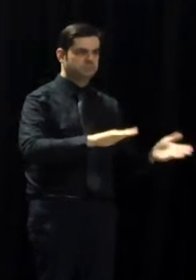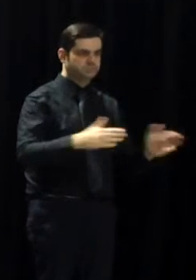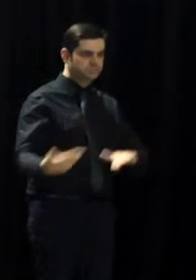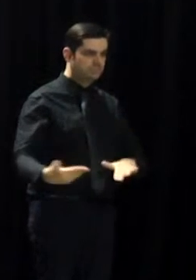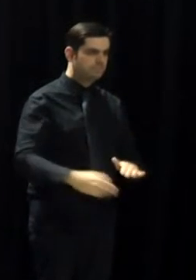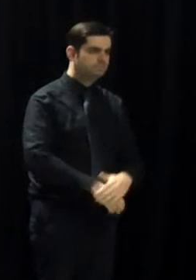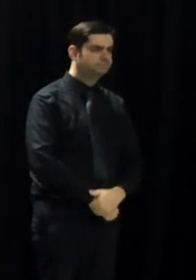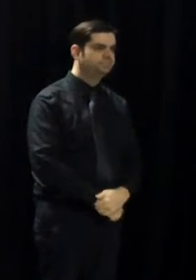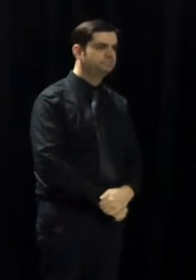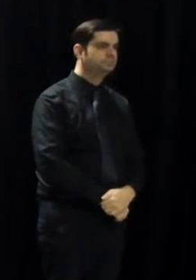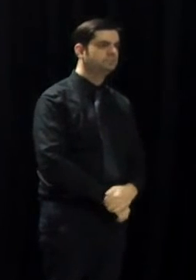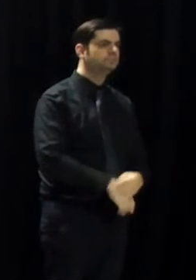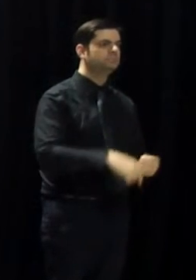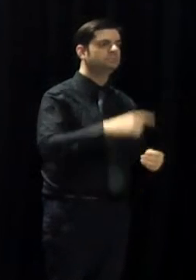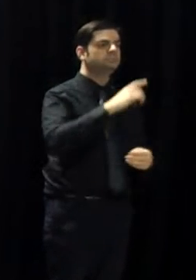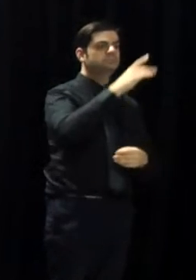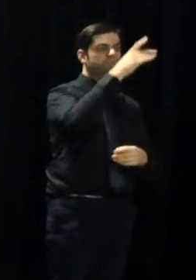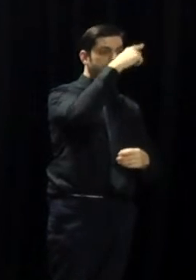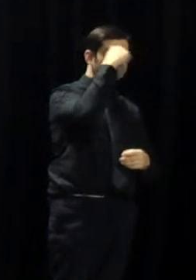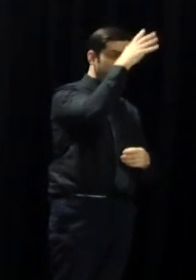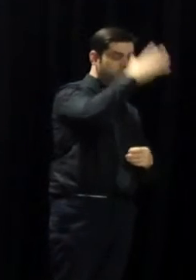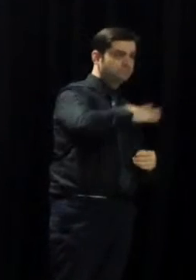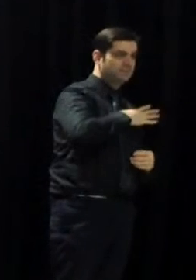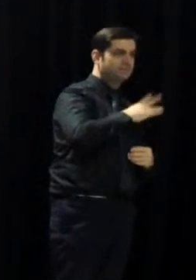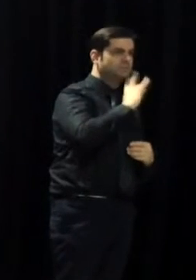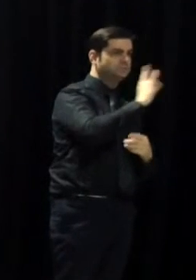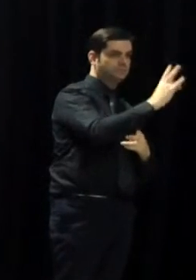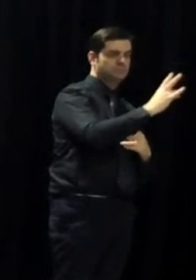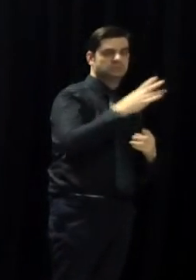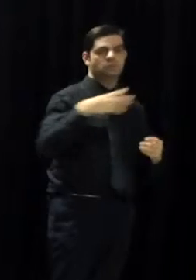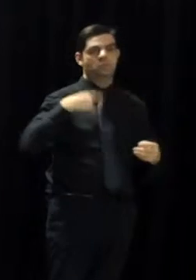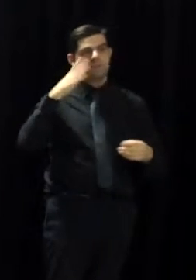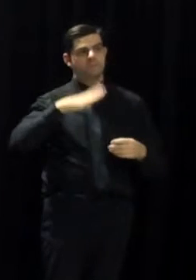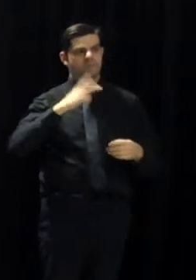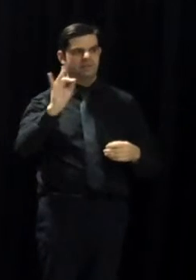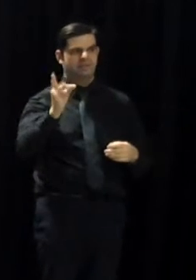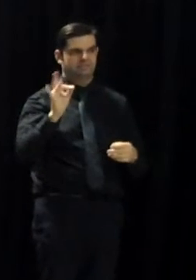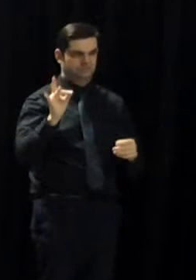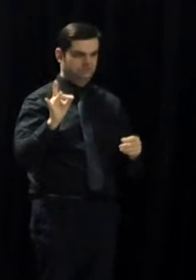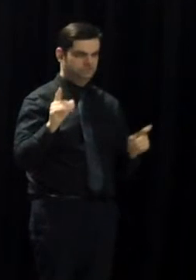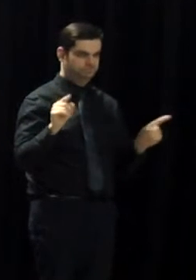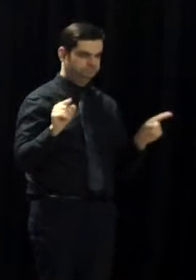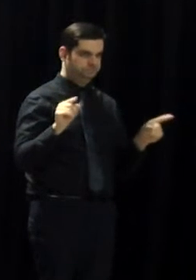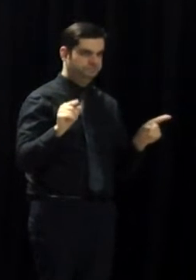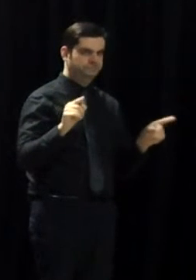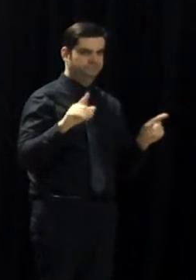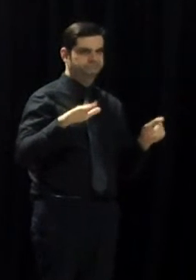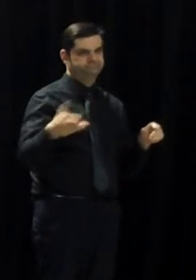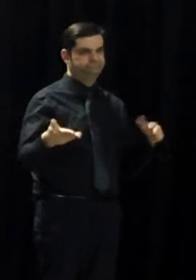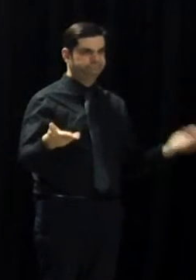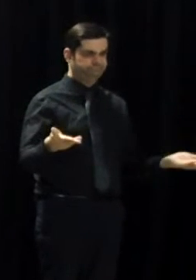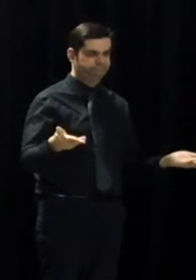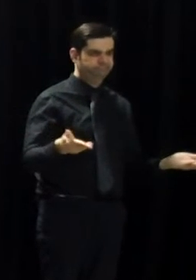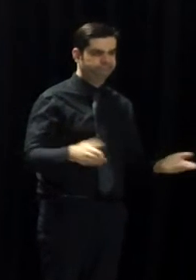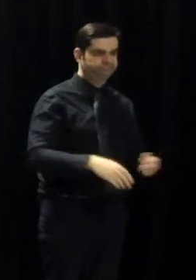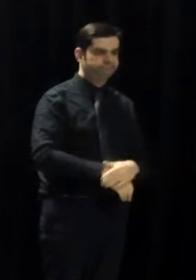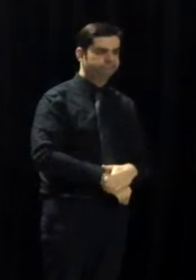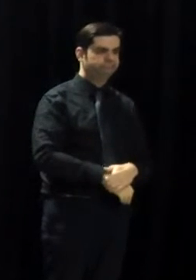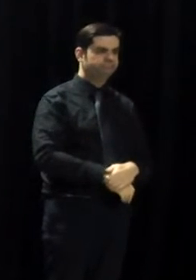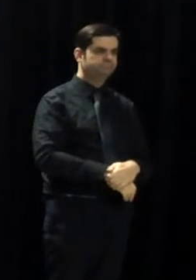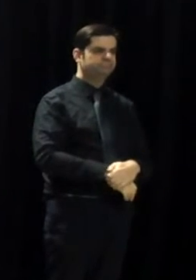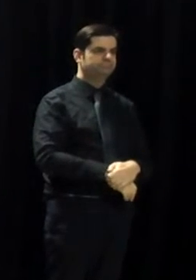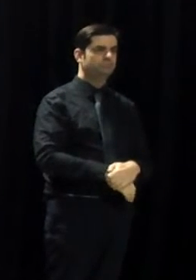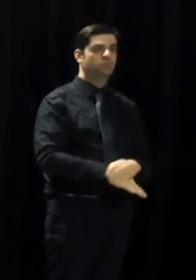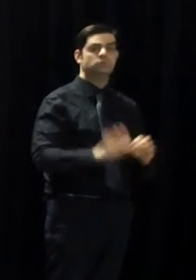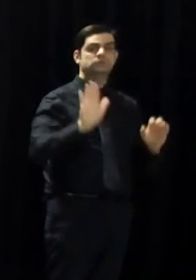with their families and everybody who's suffering and everybody who's lost loved ones during the pandemic, whether